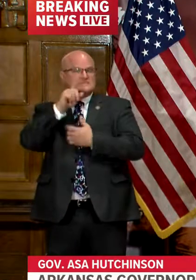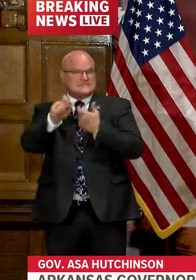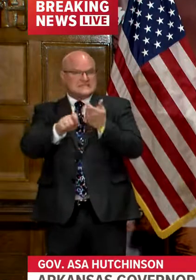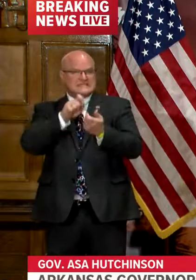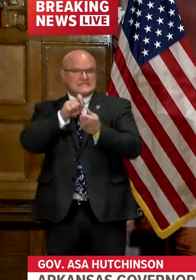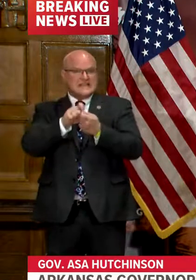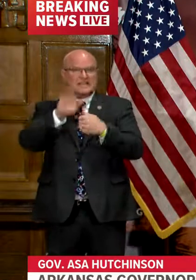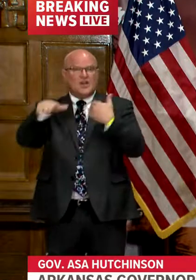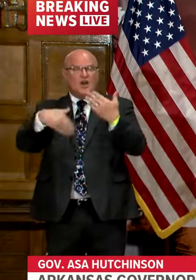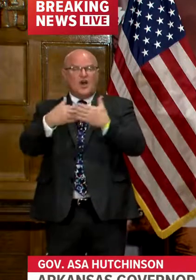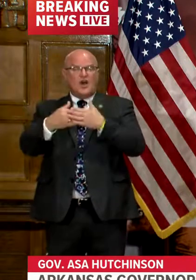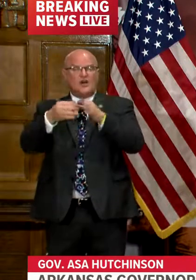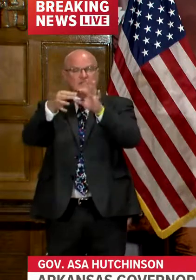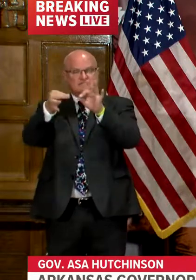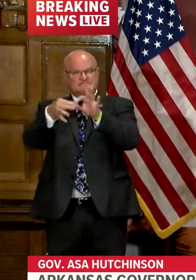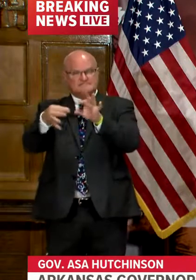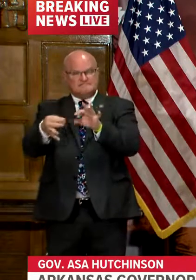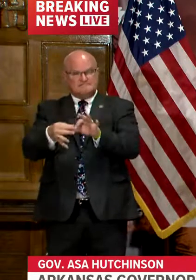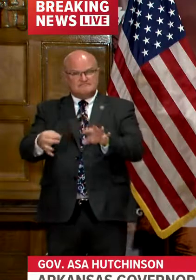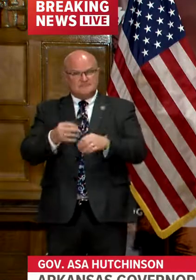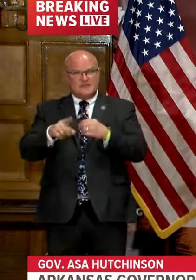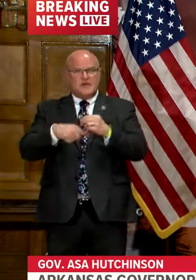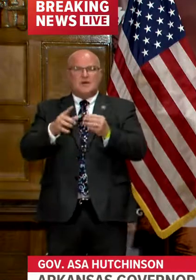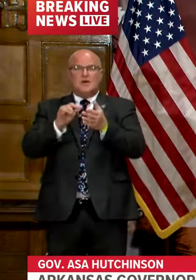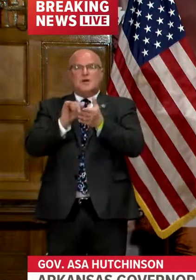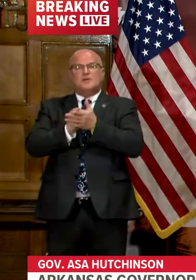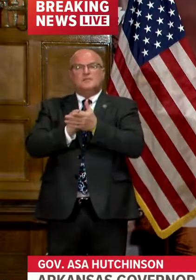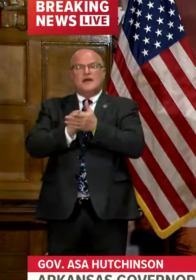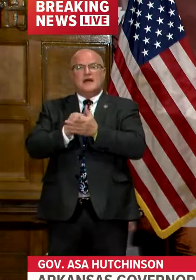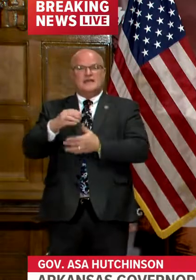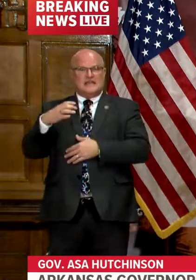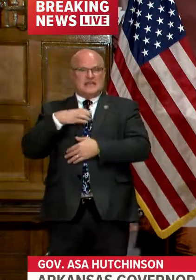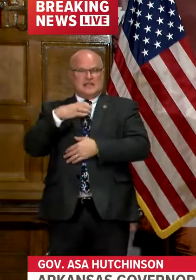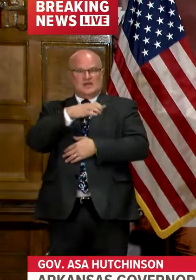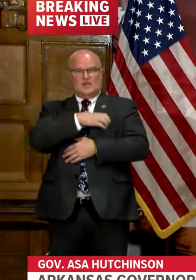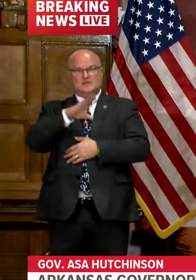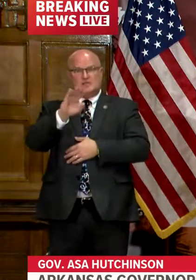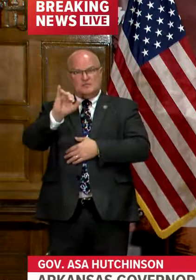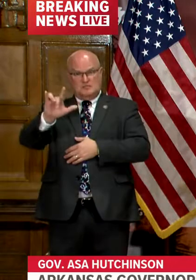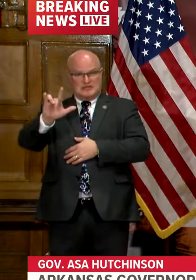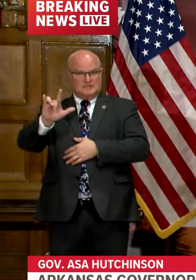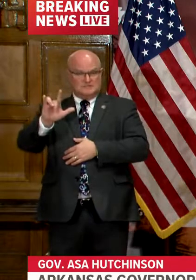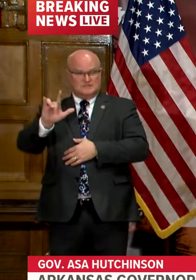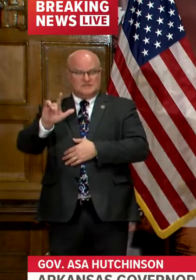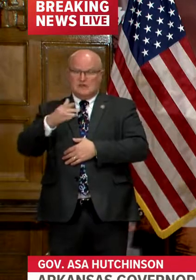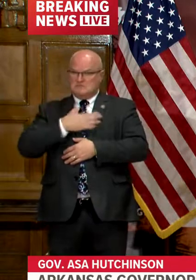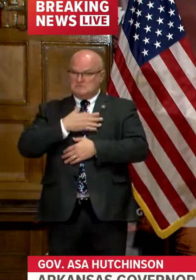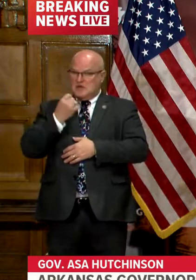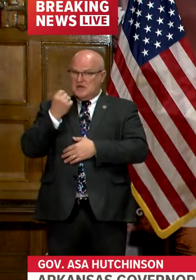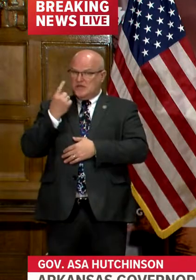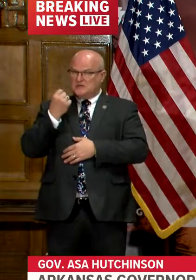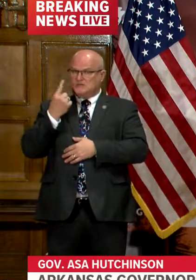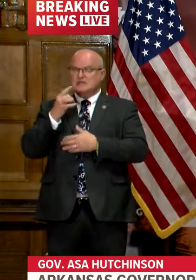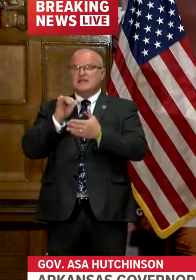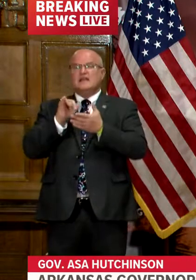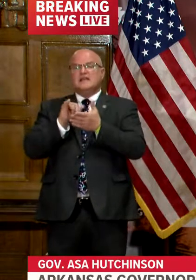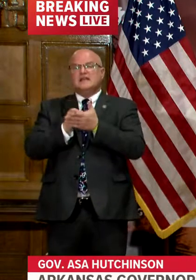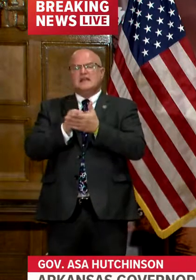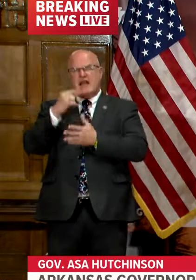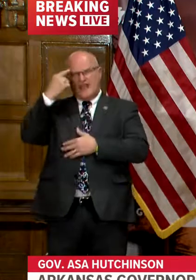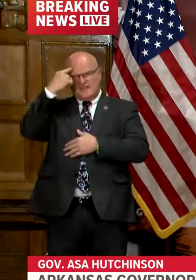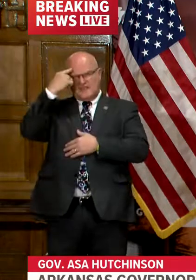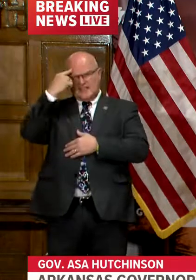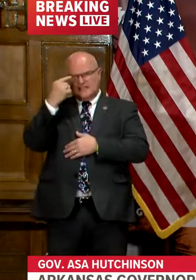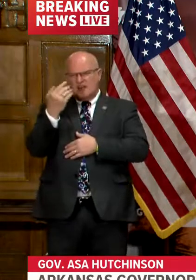exactly all the details of the congressional bill. For example, my understanding is that there's, I think